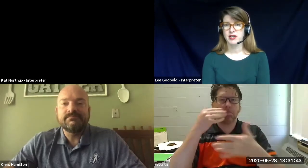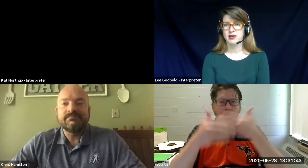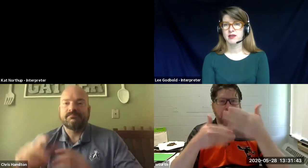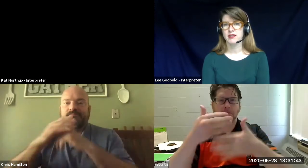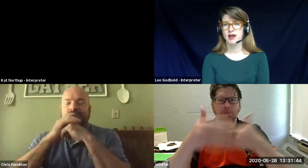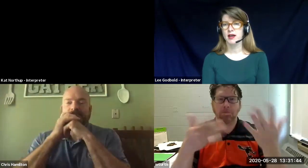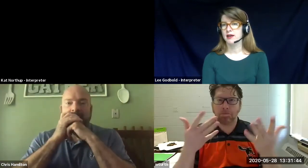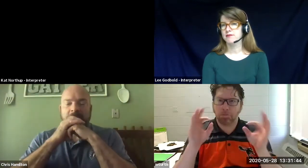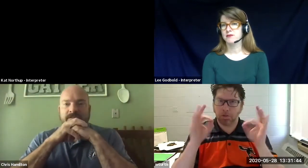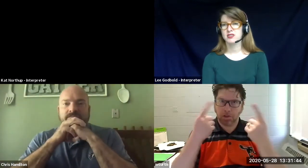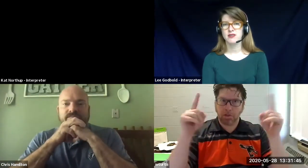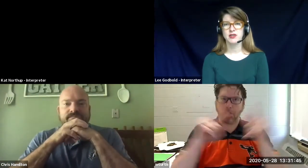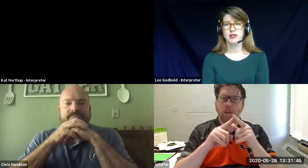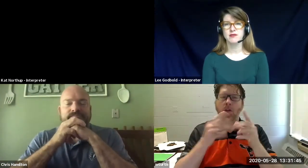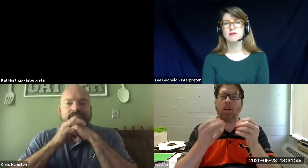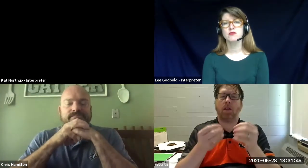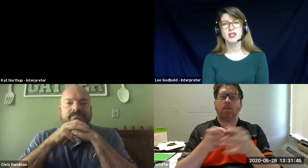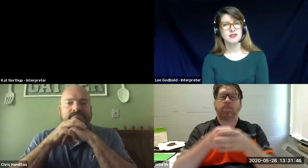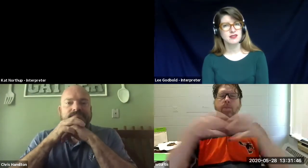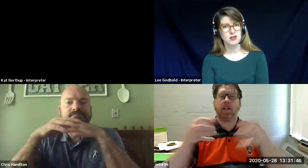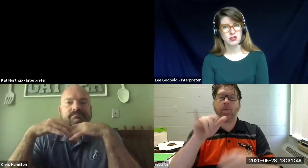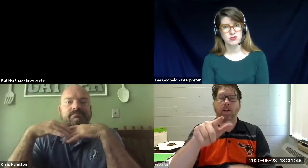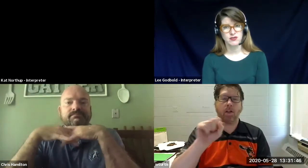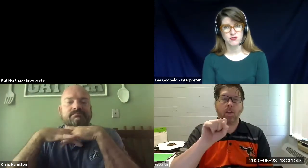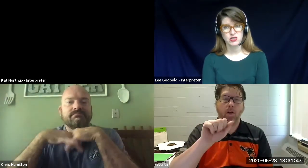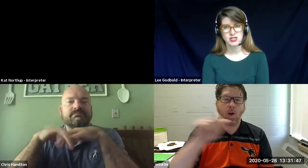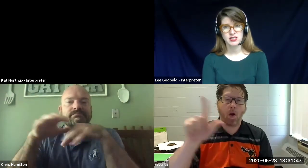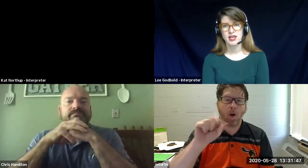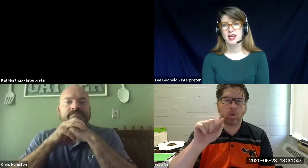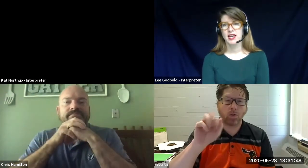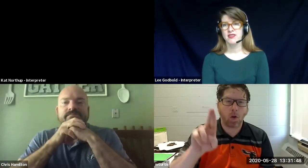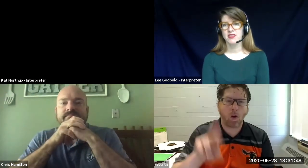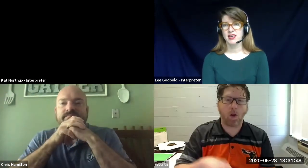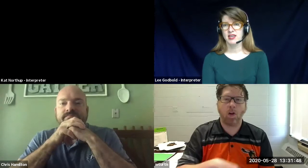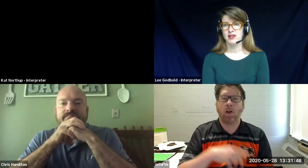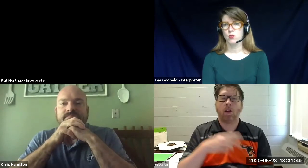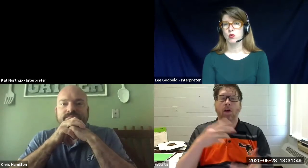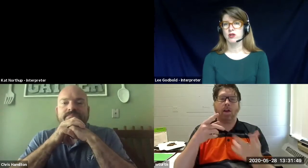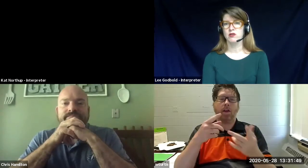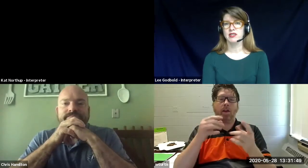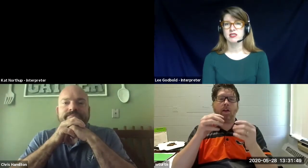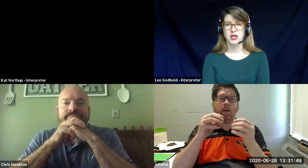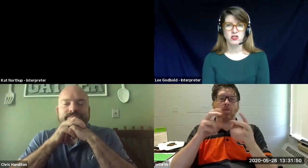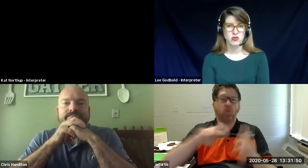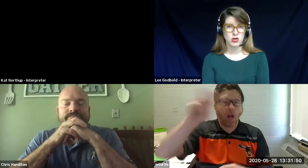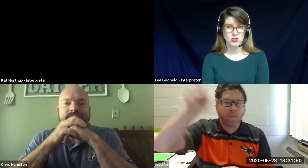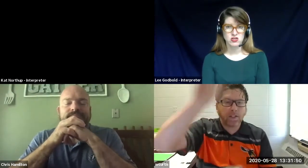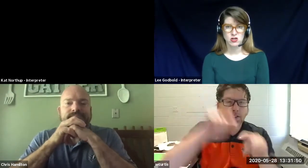doing just kind of a check to see how it goes at first, and then we'll expand to